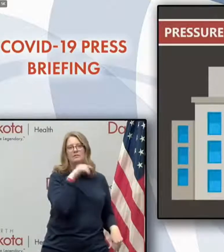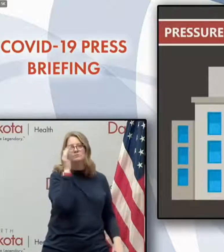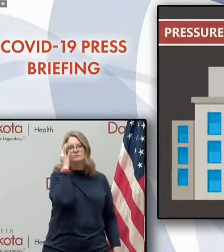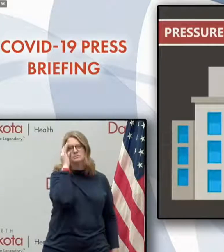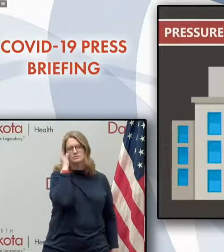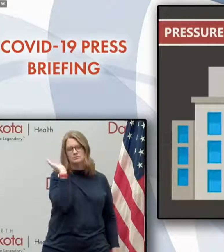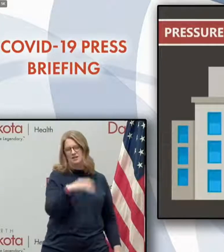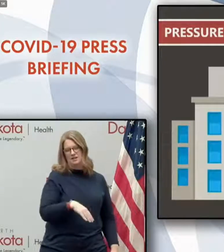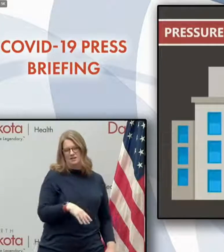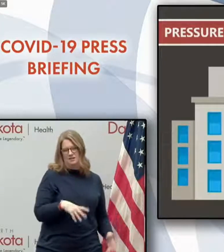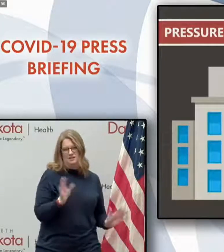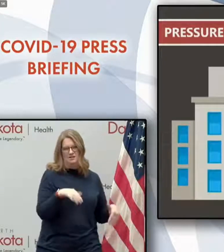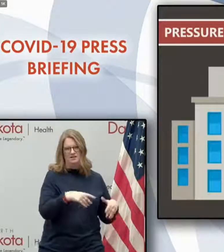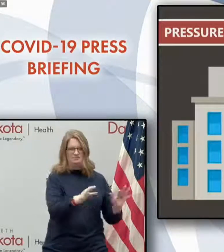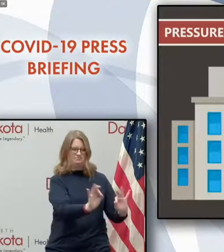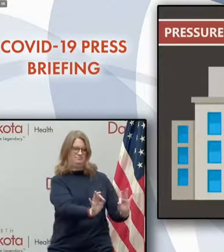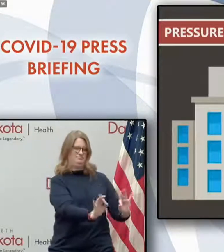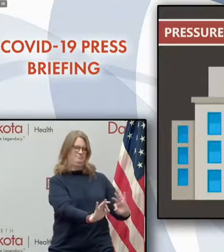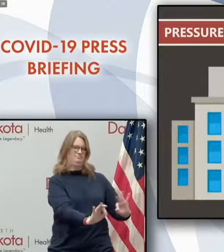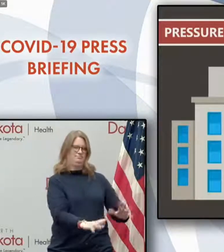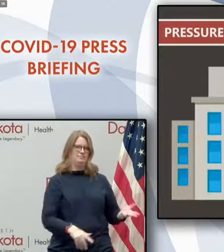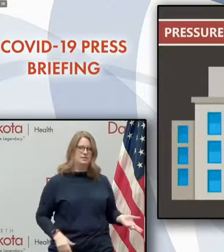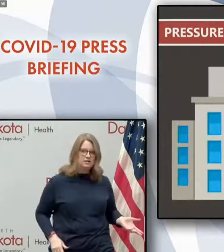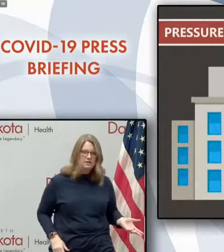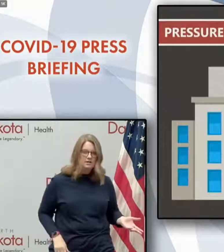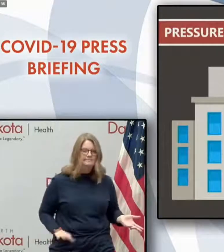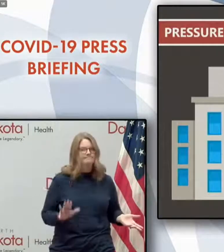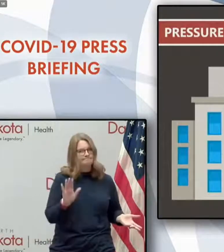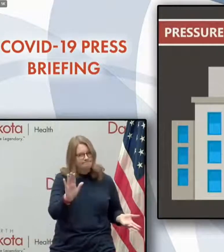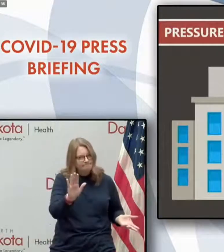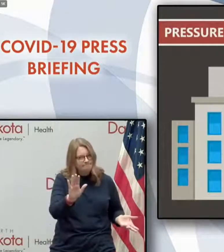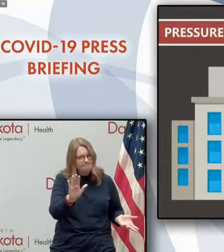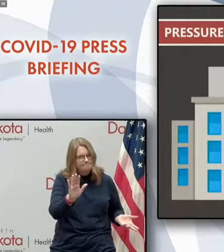too much emphasis has been put on this. Hopefully that you'll